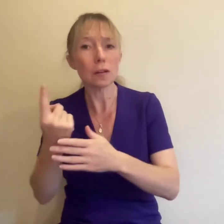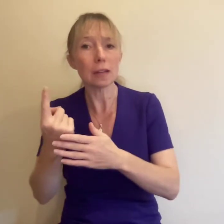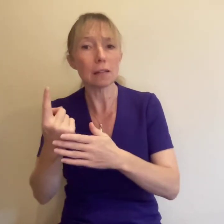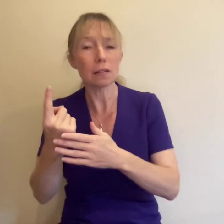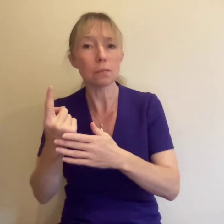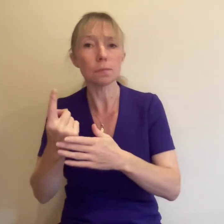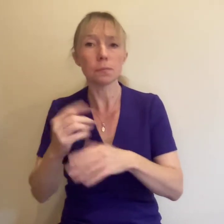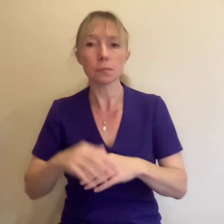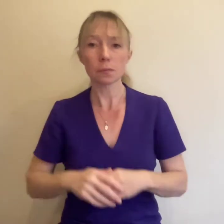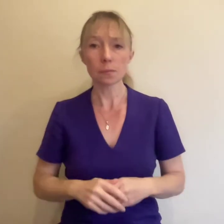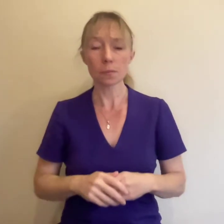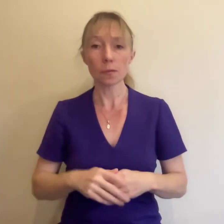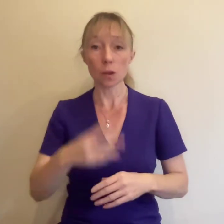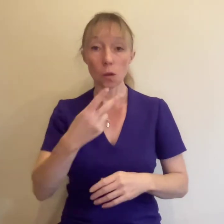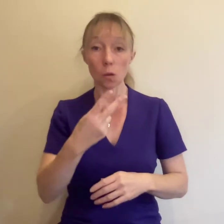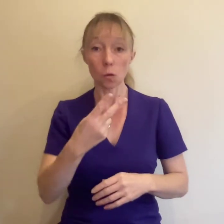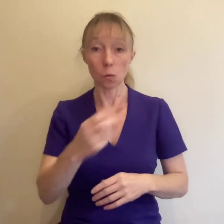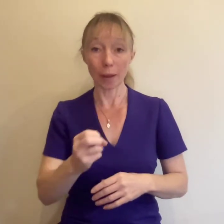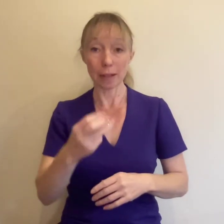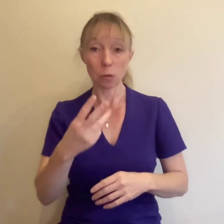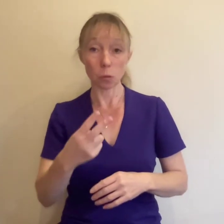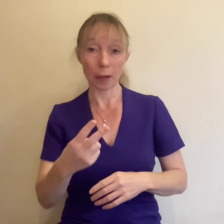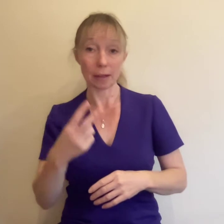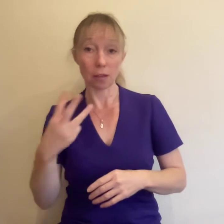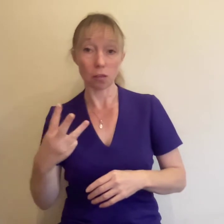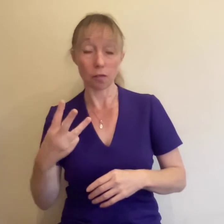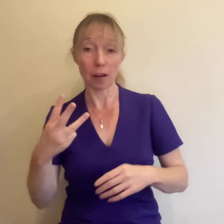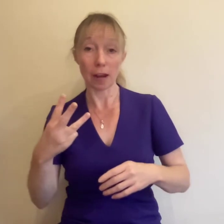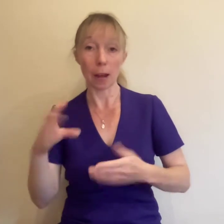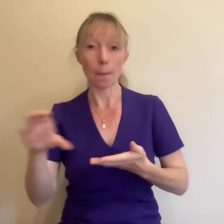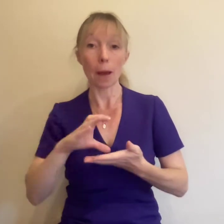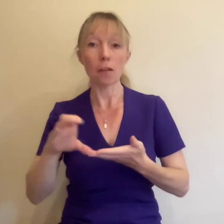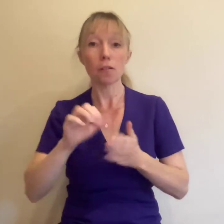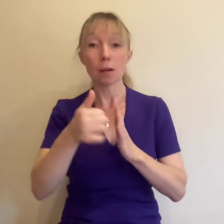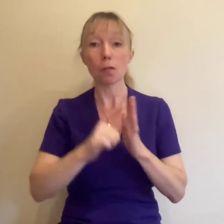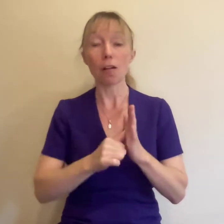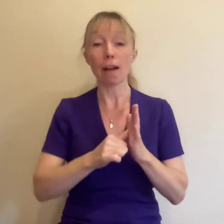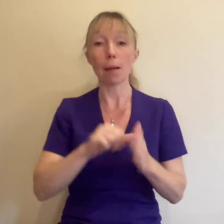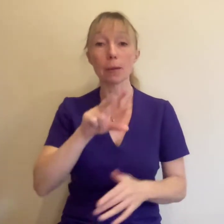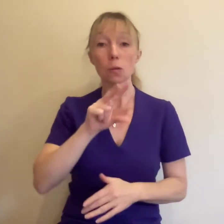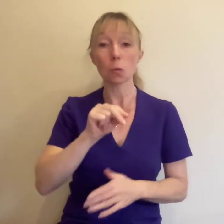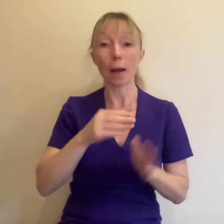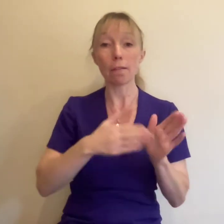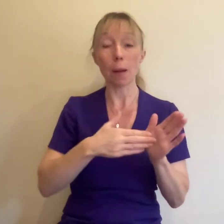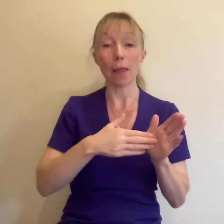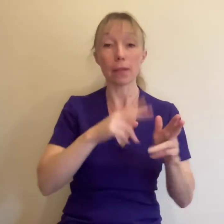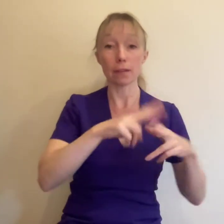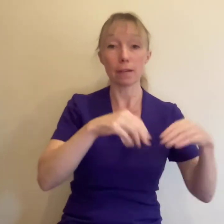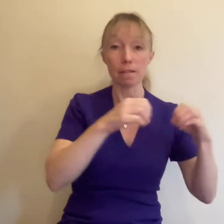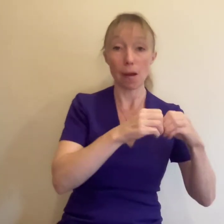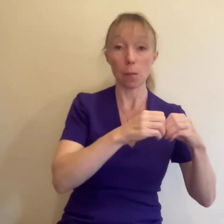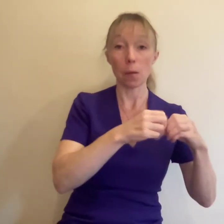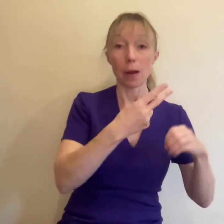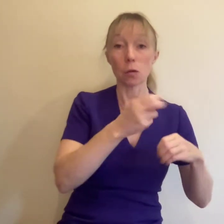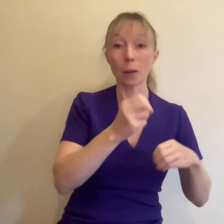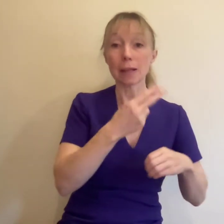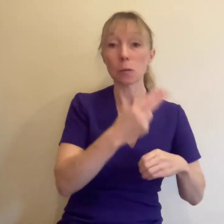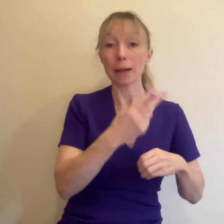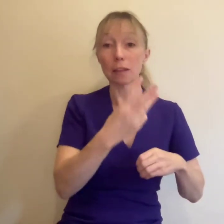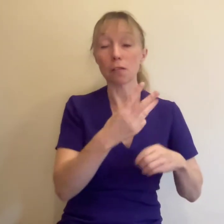The 2023 bursary programme will run for 12 months from February 2023 to January